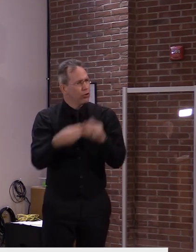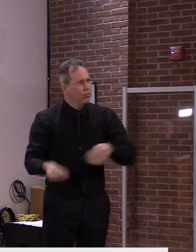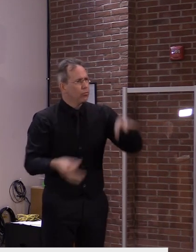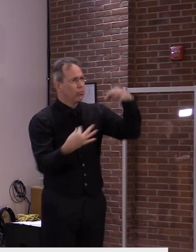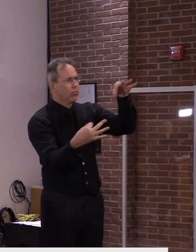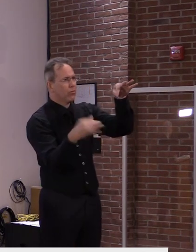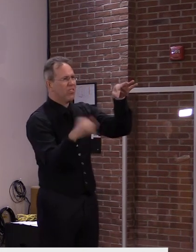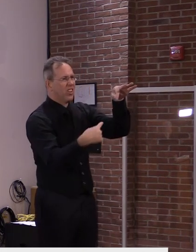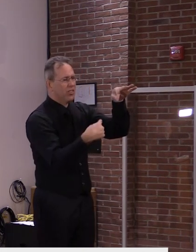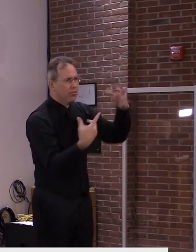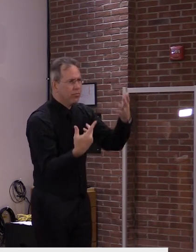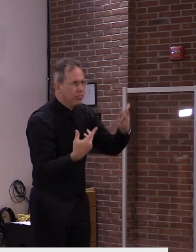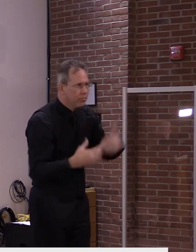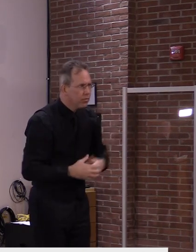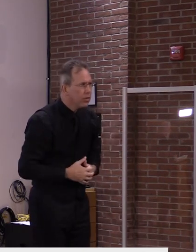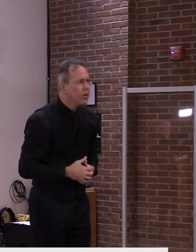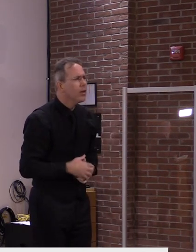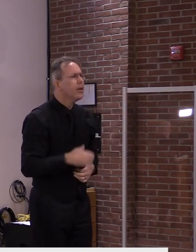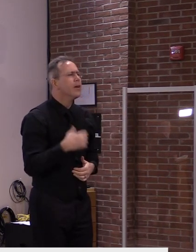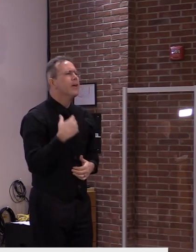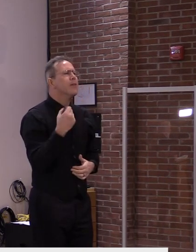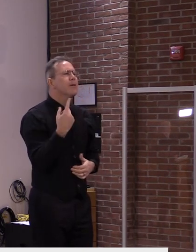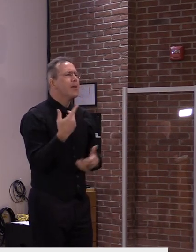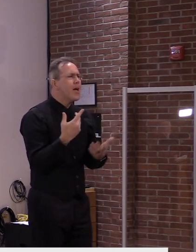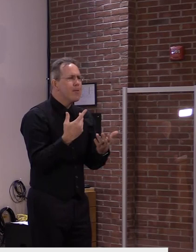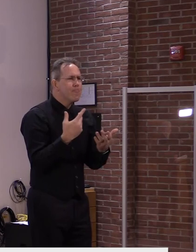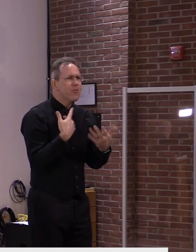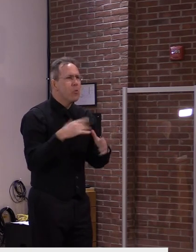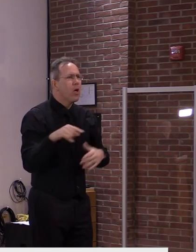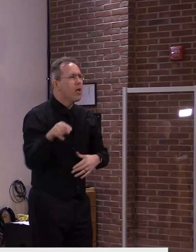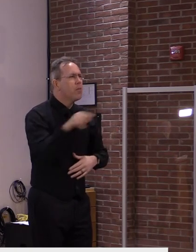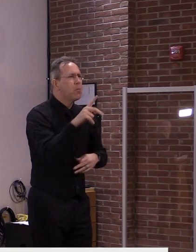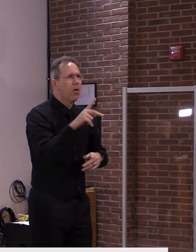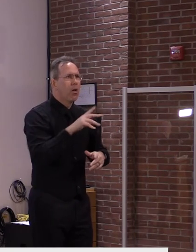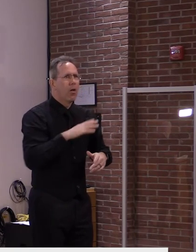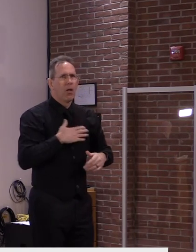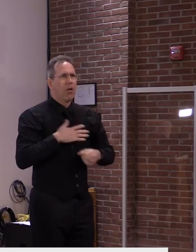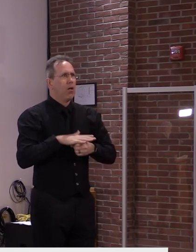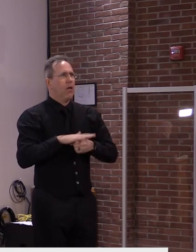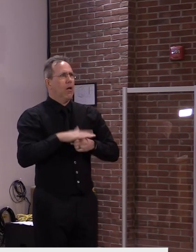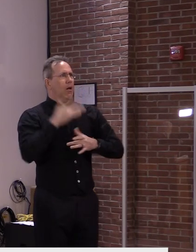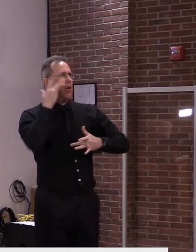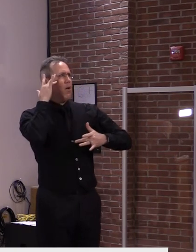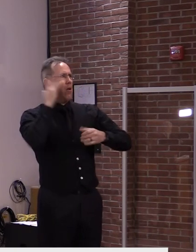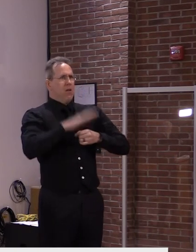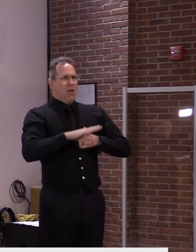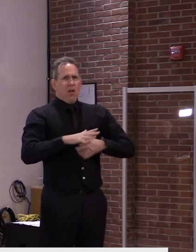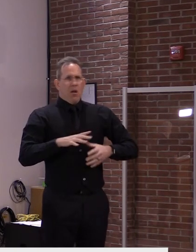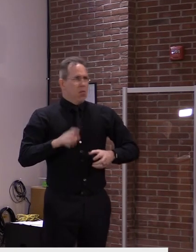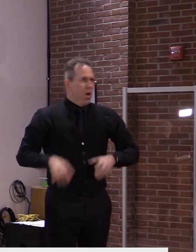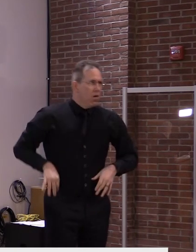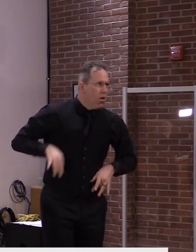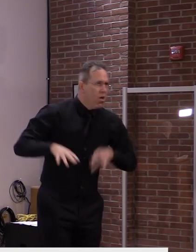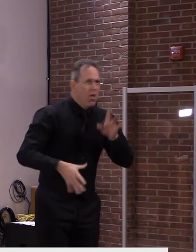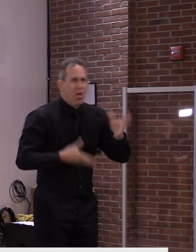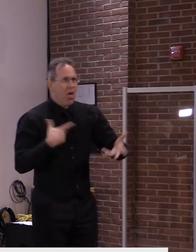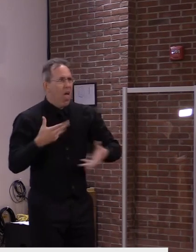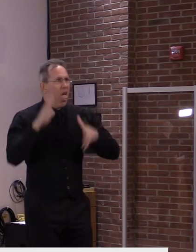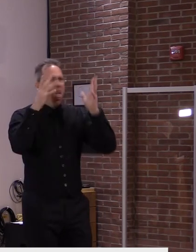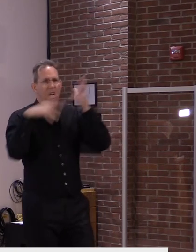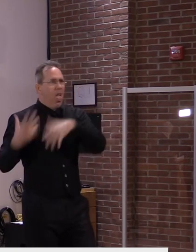administrative role for this population when they come to be vaccinated. So let me look into that a little bit,